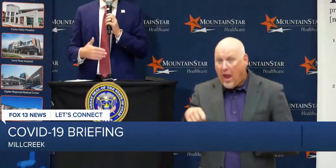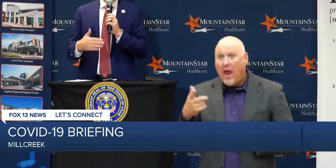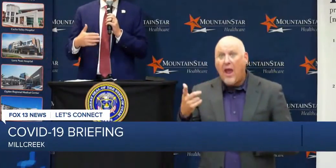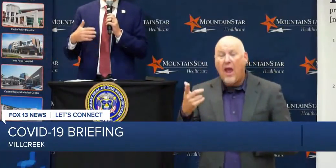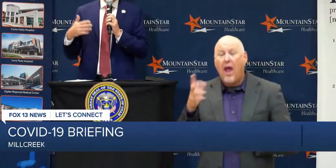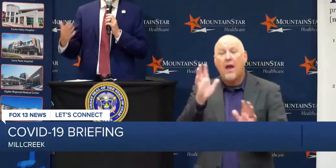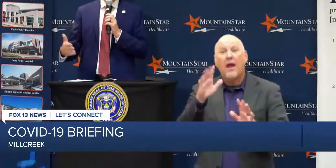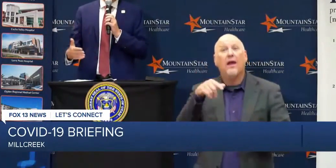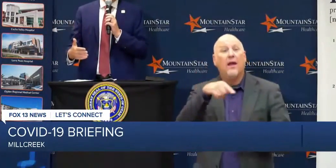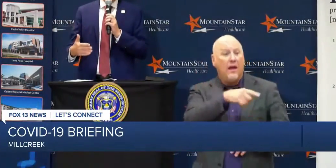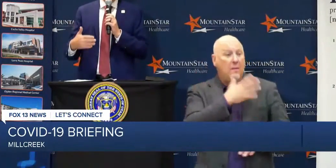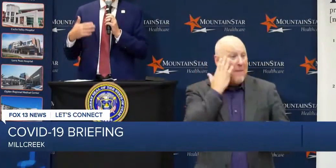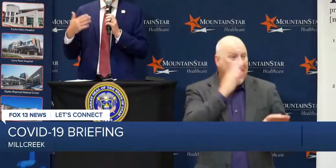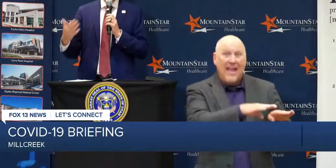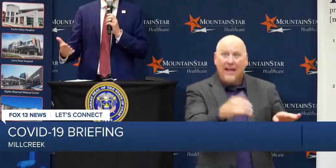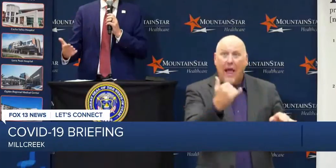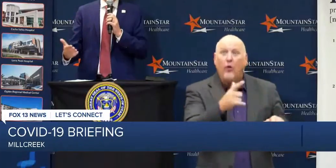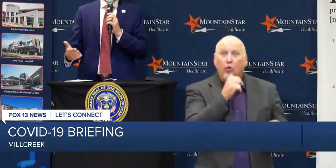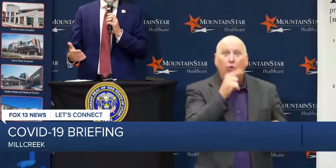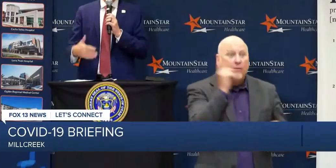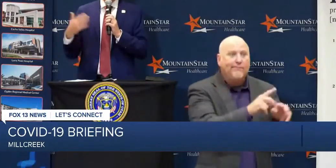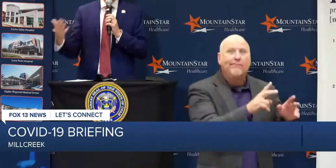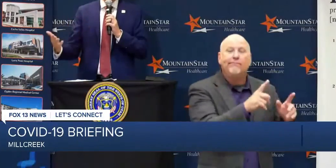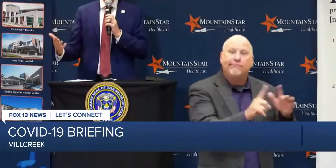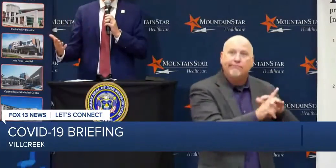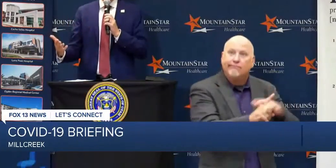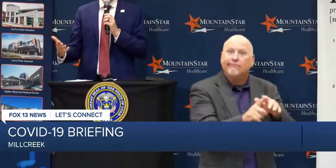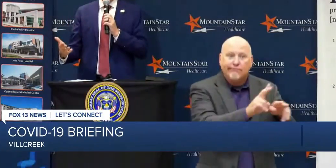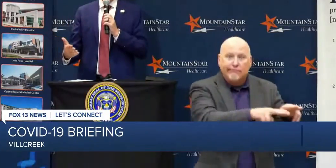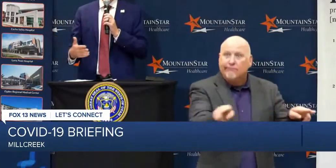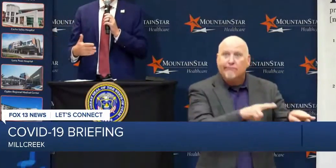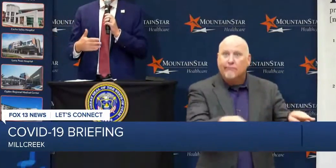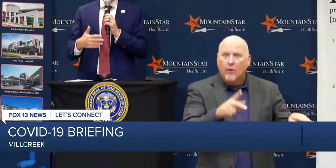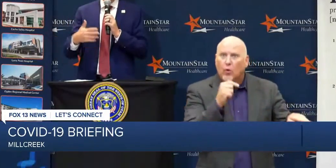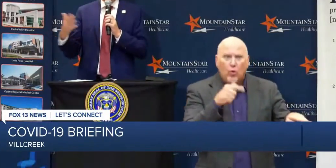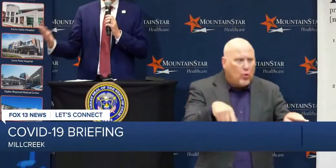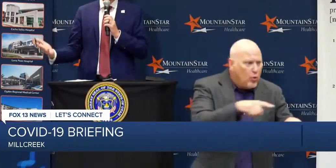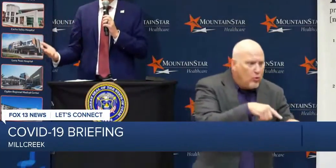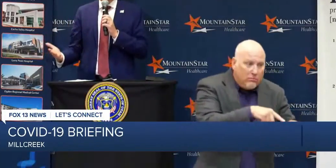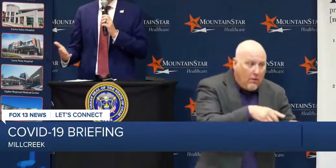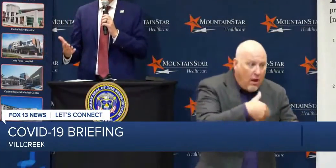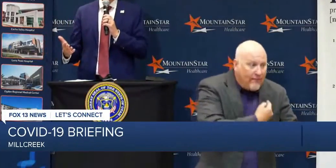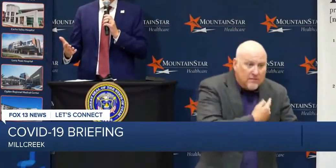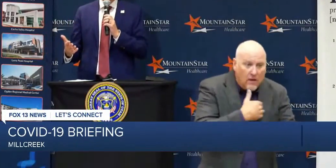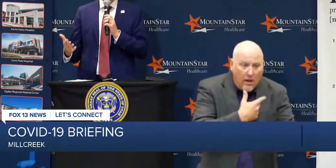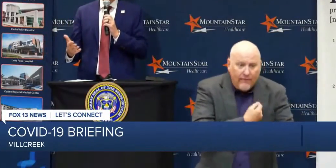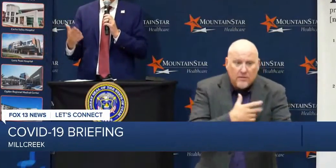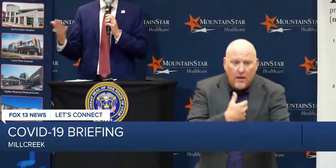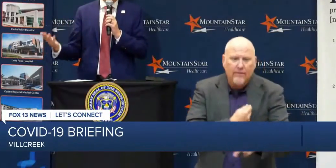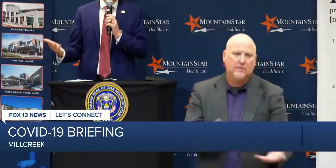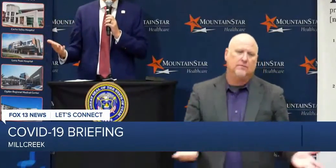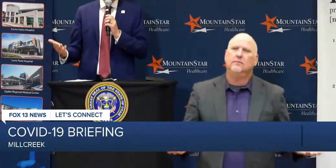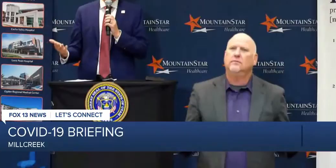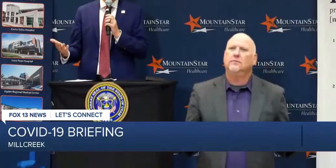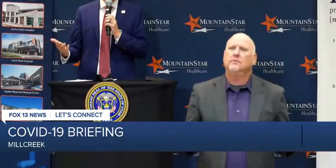because we're now starting to have to delay surgeries to keep hospital space available for people who aren't willing to